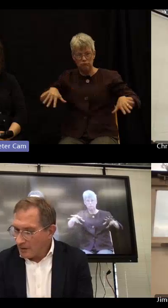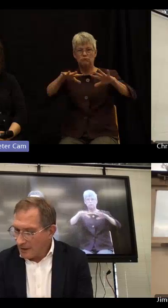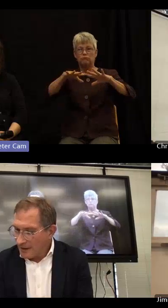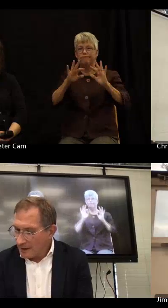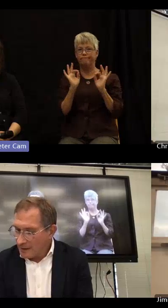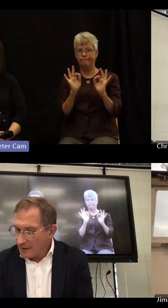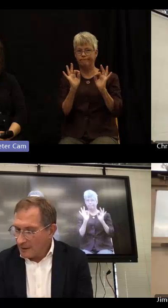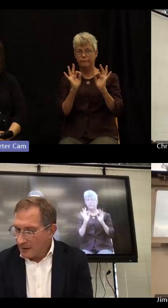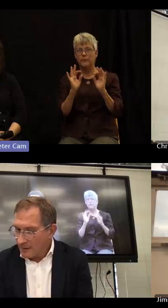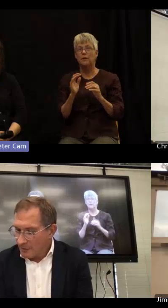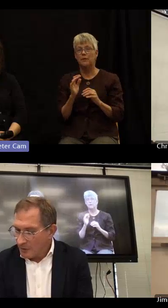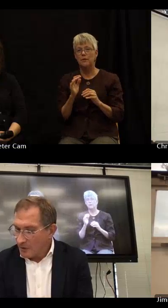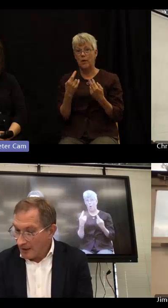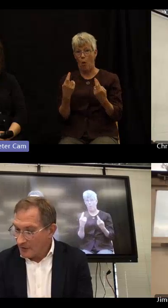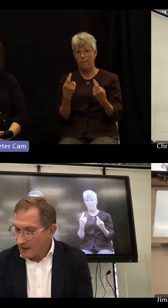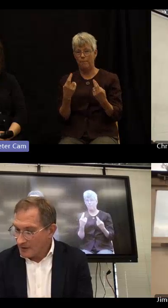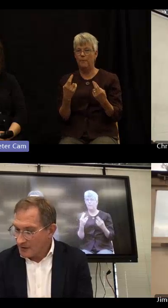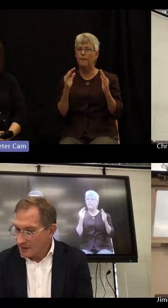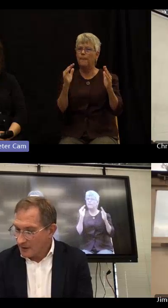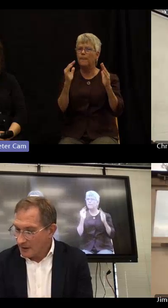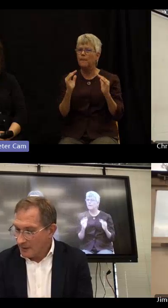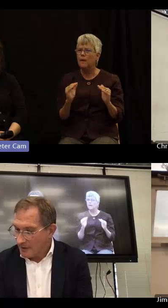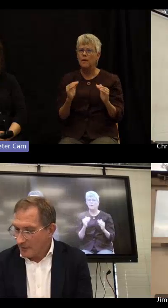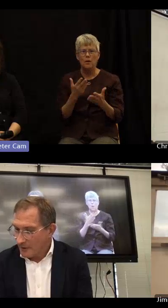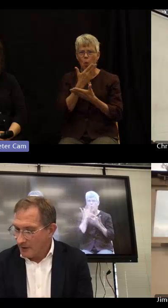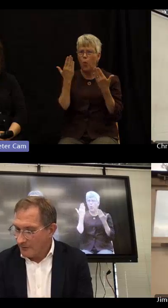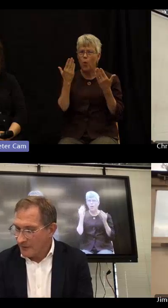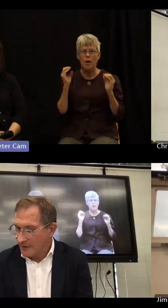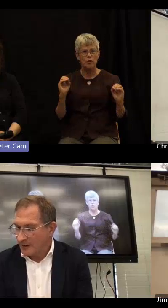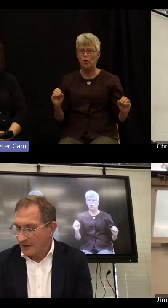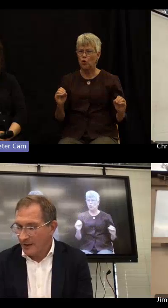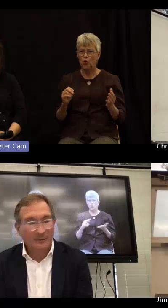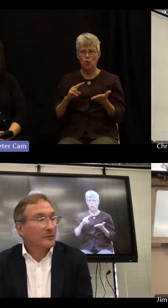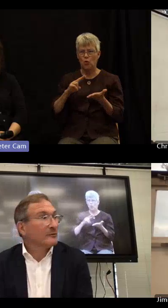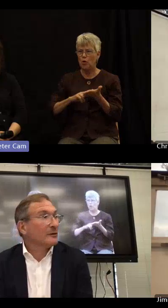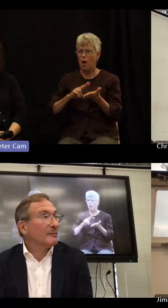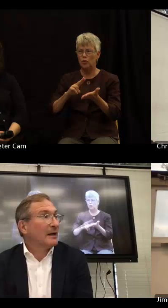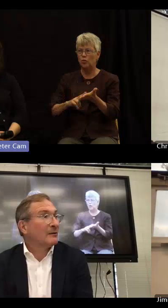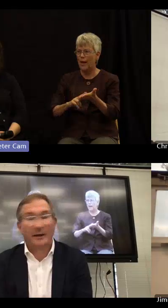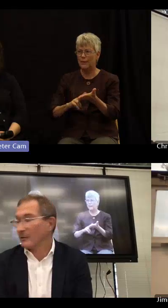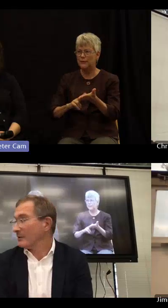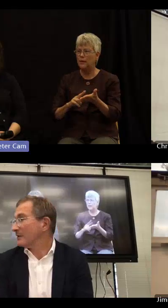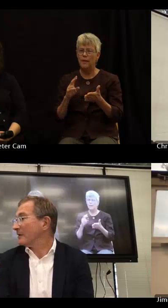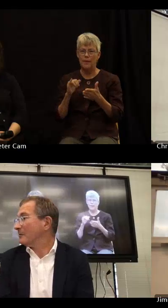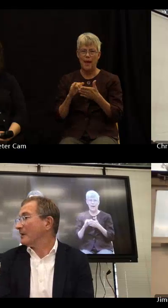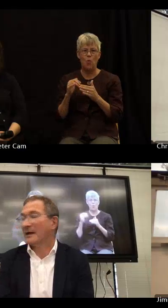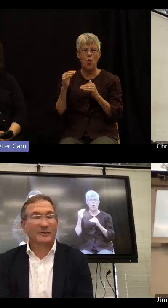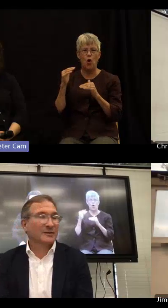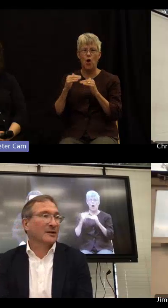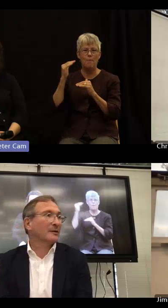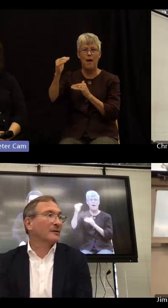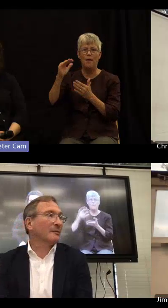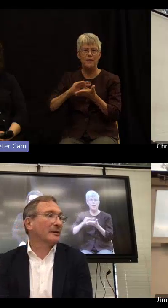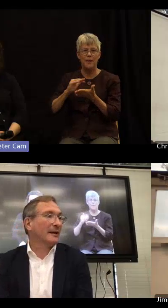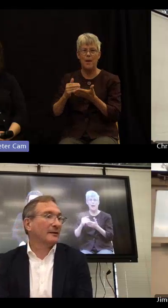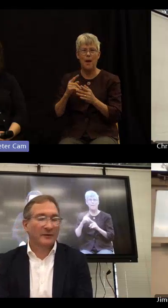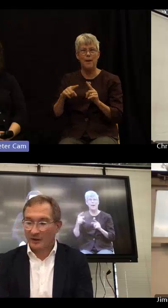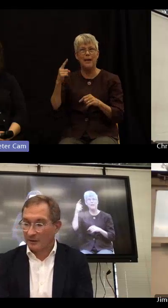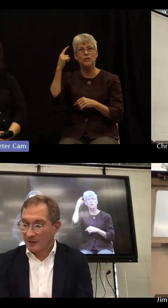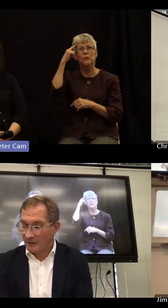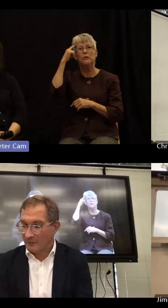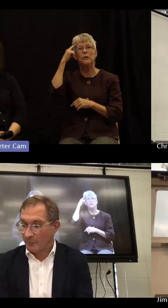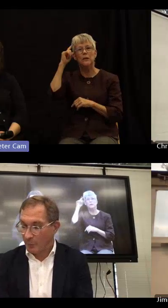There weren't any new contracts that were above the delegated approval amount that were listed, but it just occurred to me